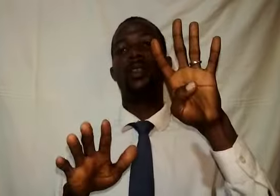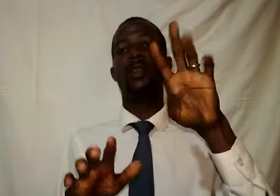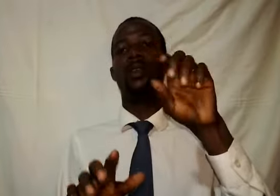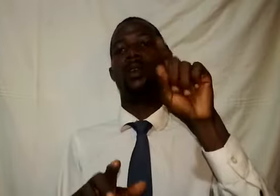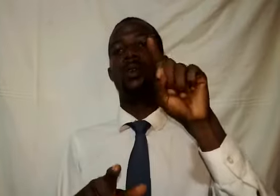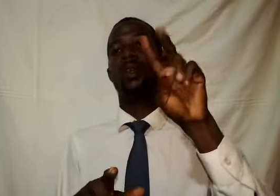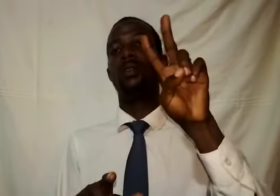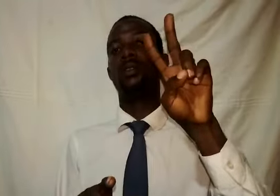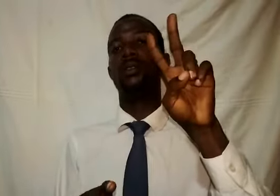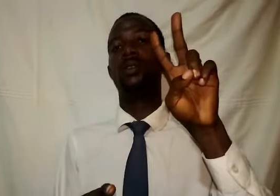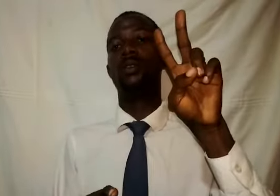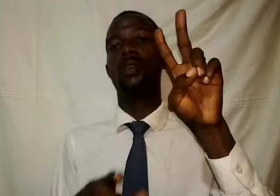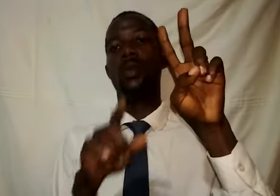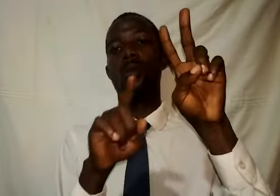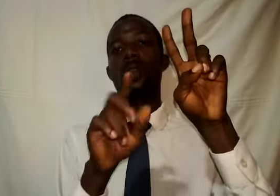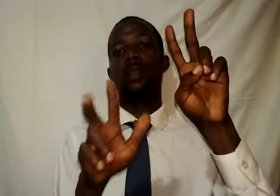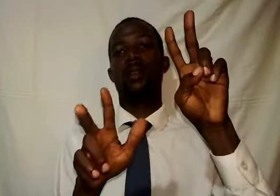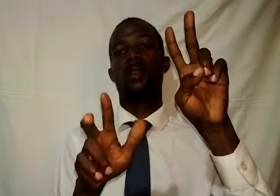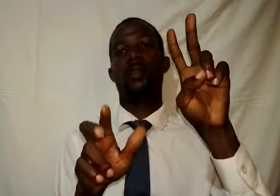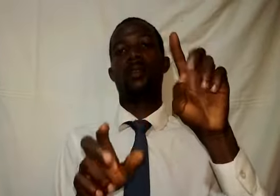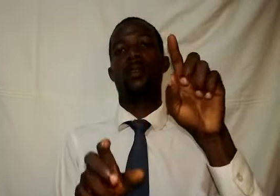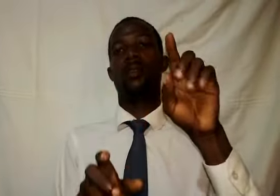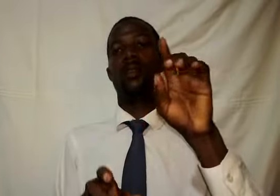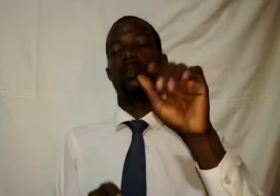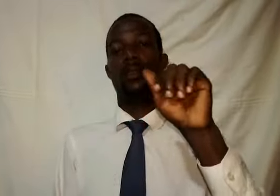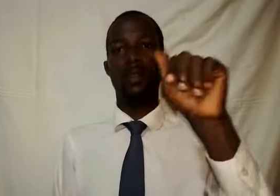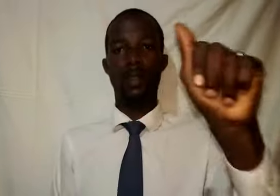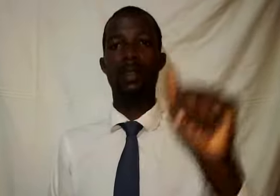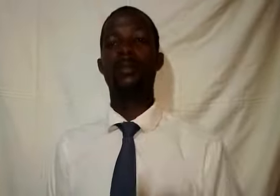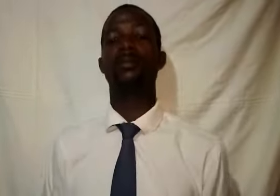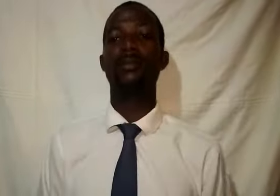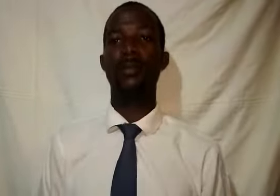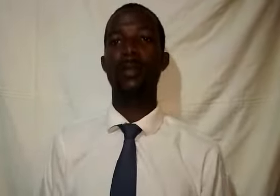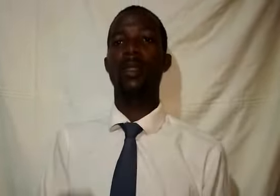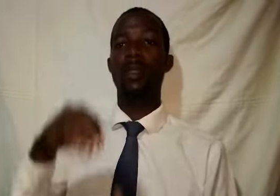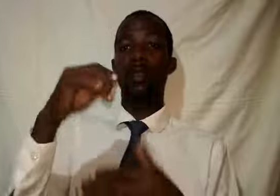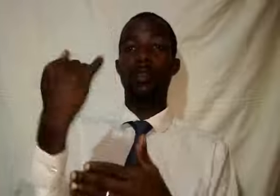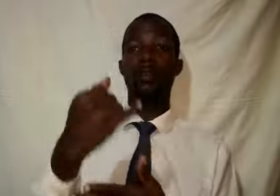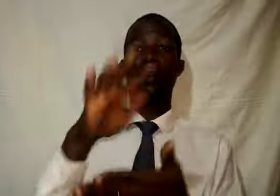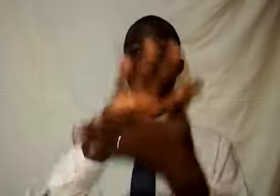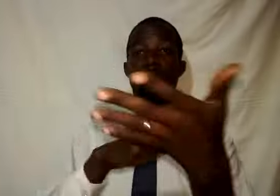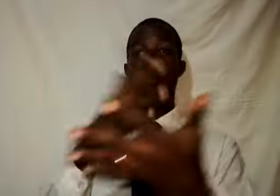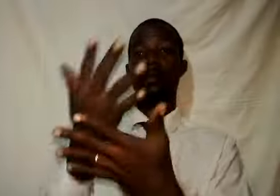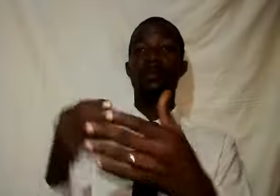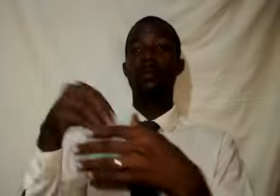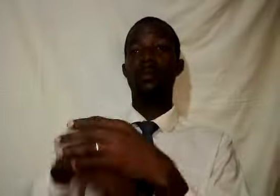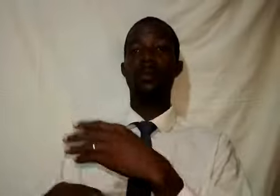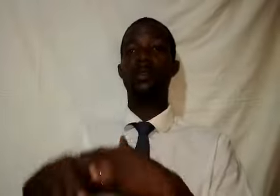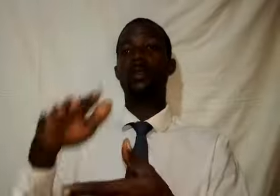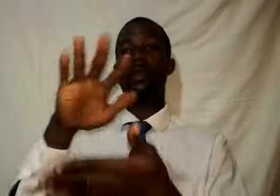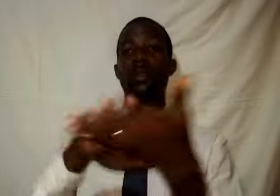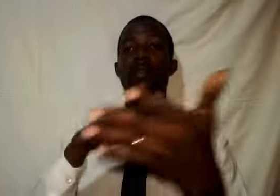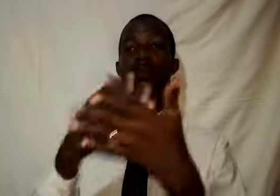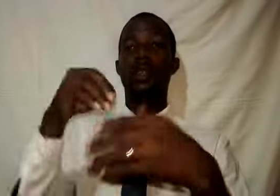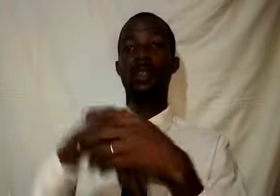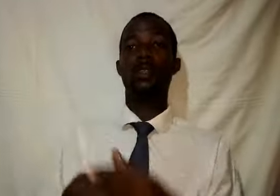12, 13. A. Tabulate the data into a tally and